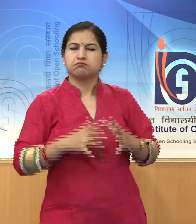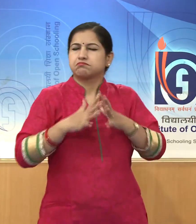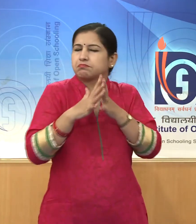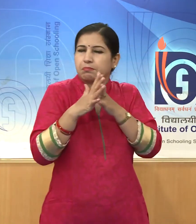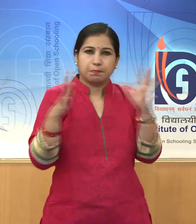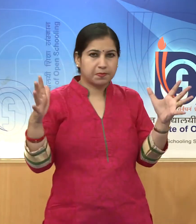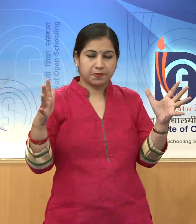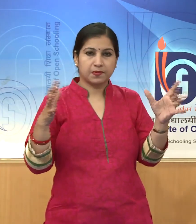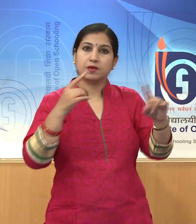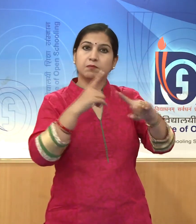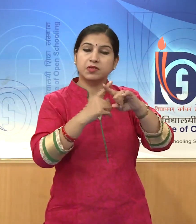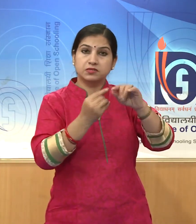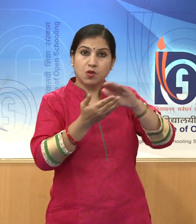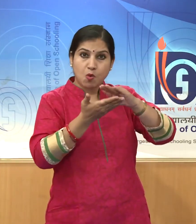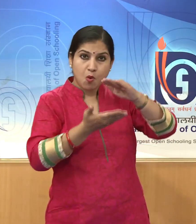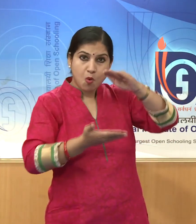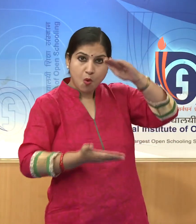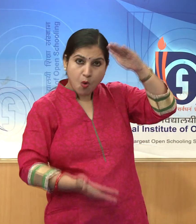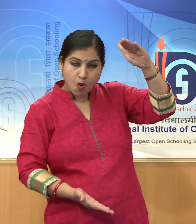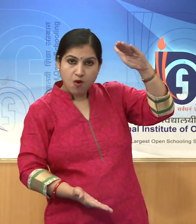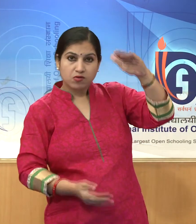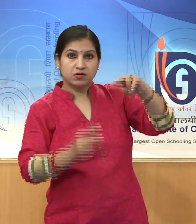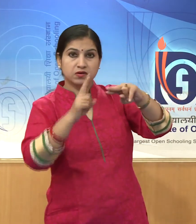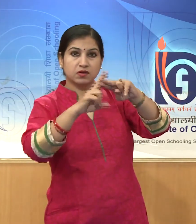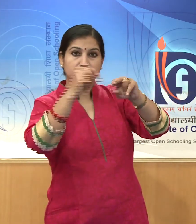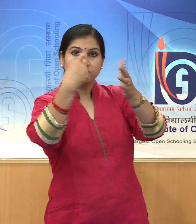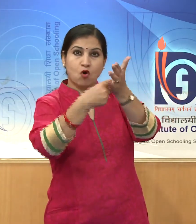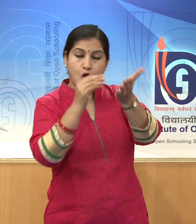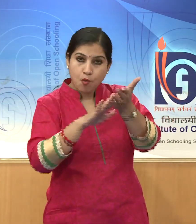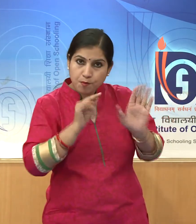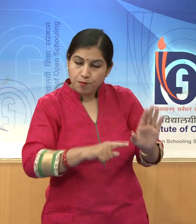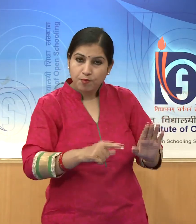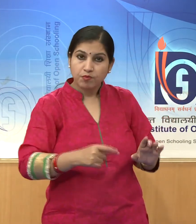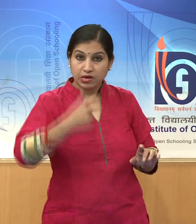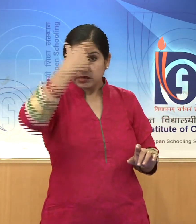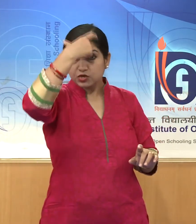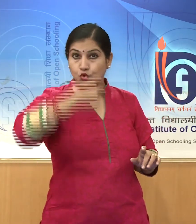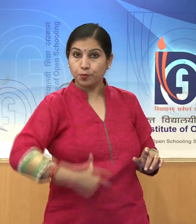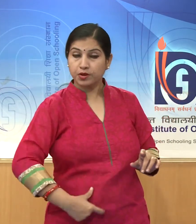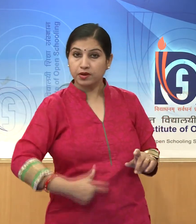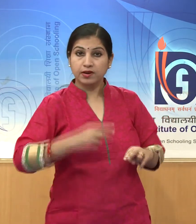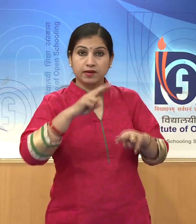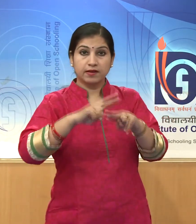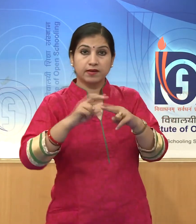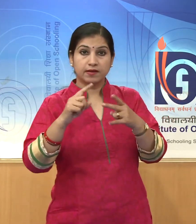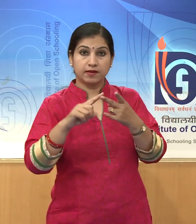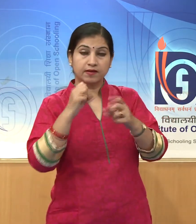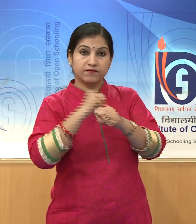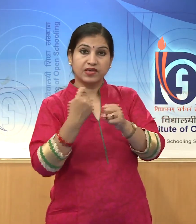huge and elongated forms of the human figures